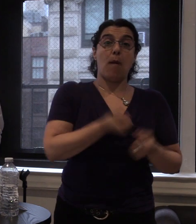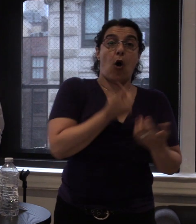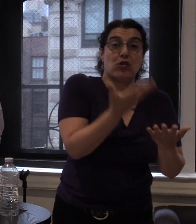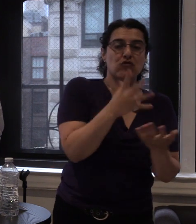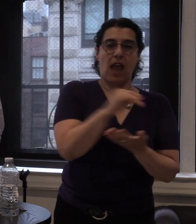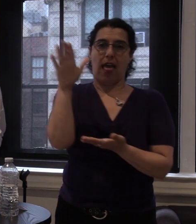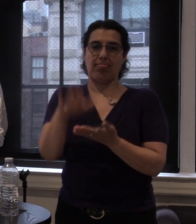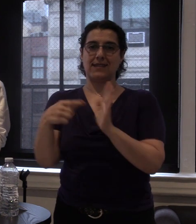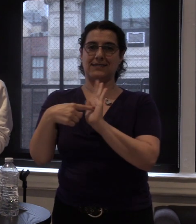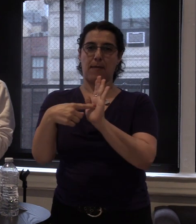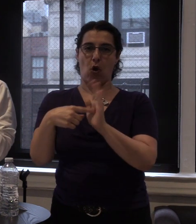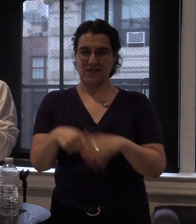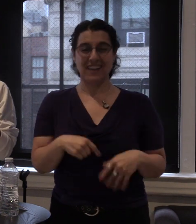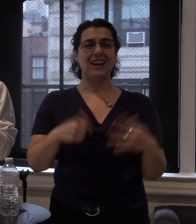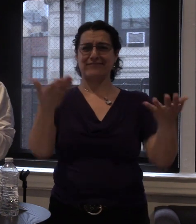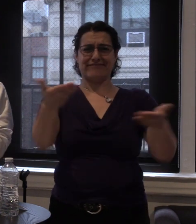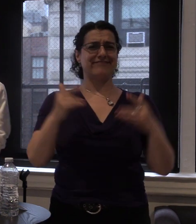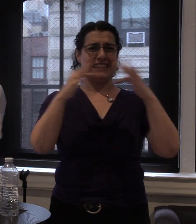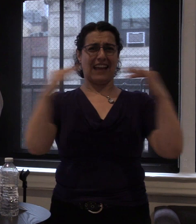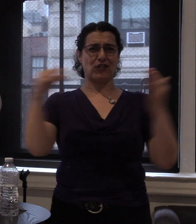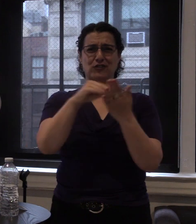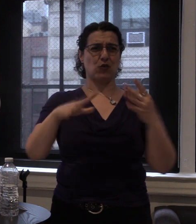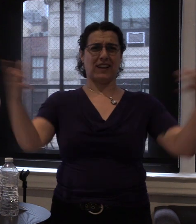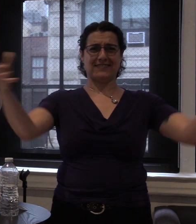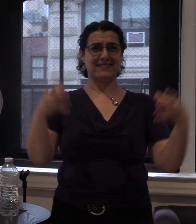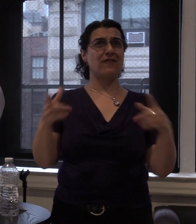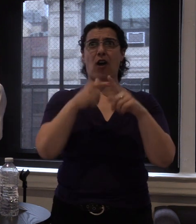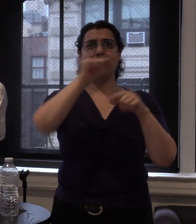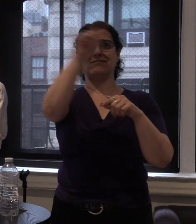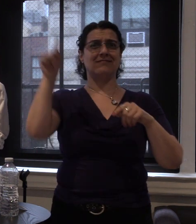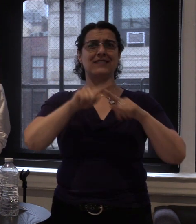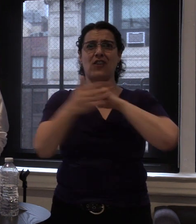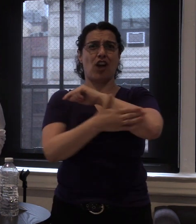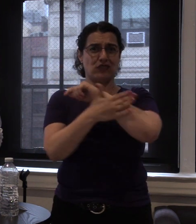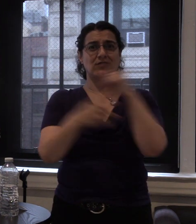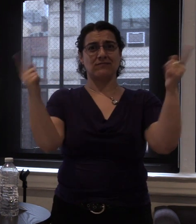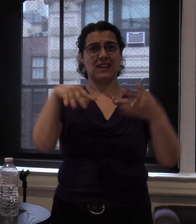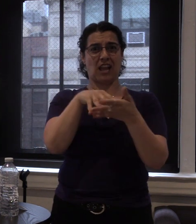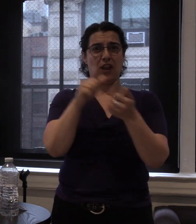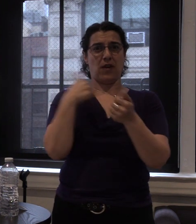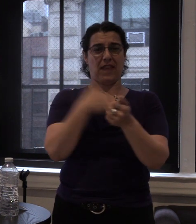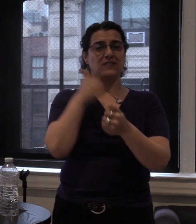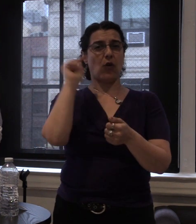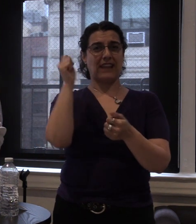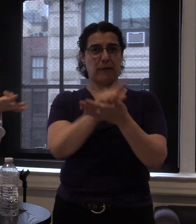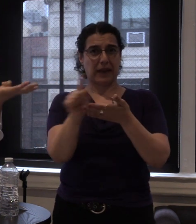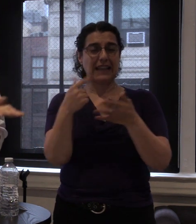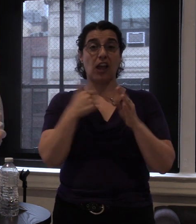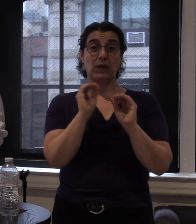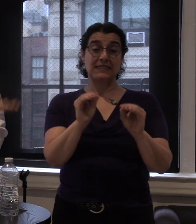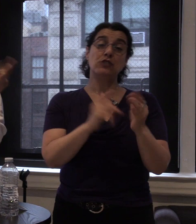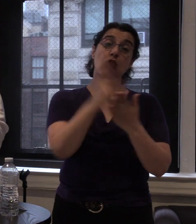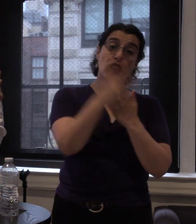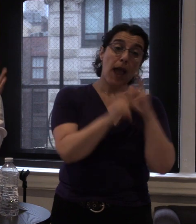very diverse group of students from around the world to study with us for 10 weeks. And we teach